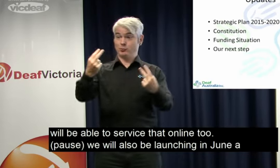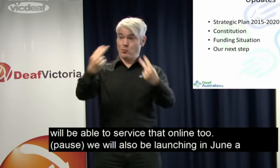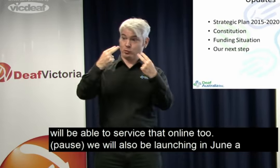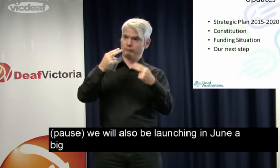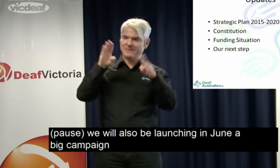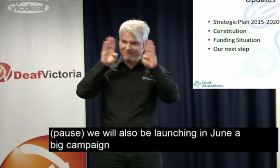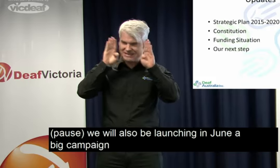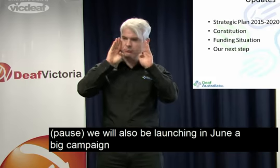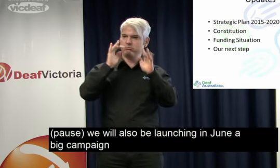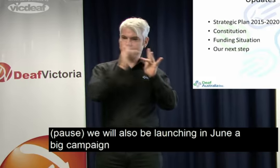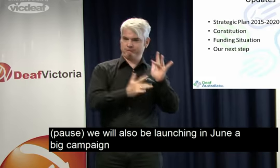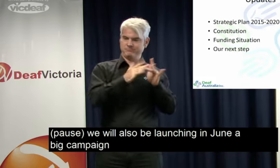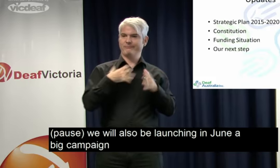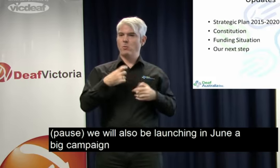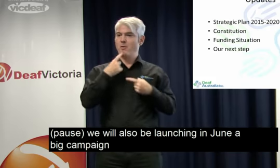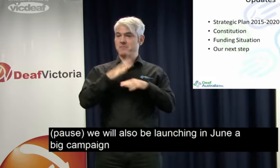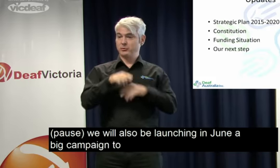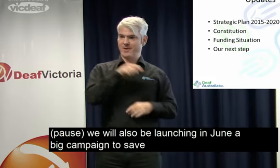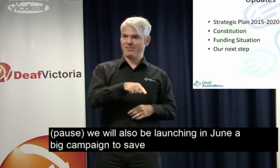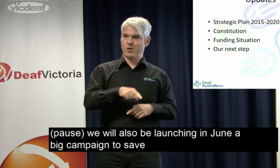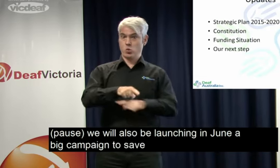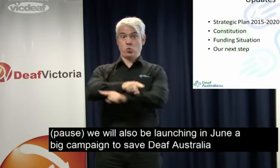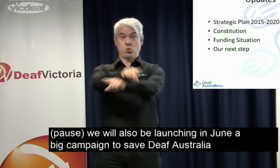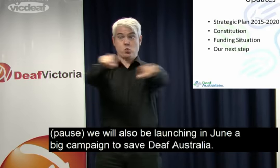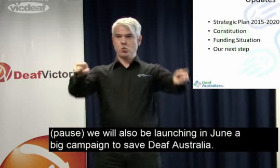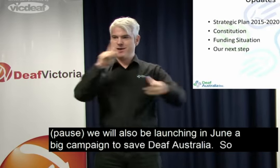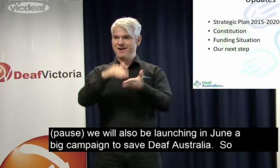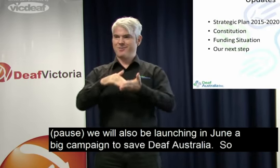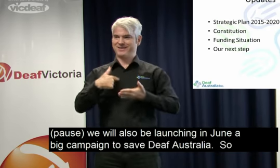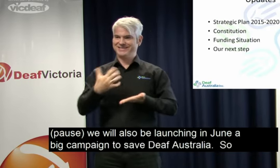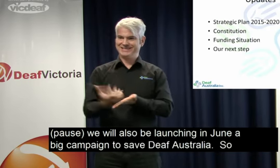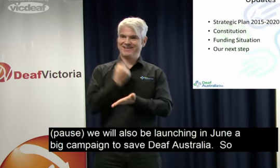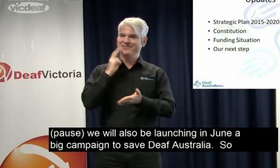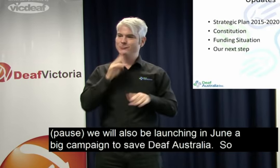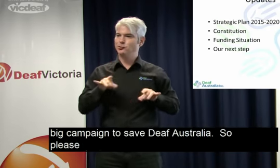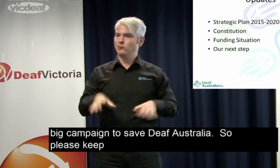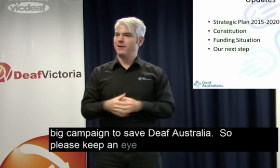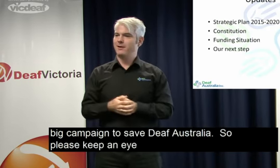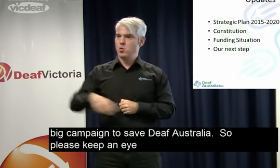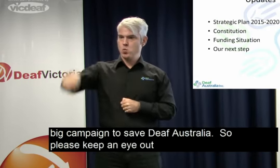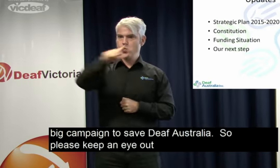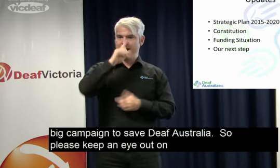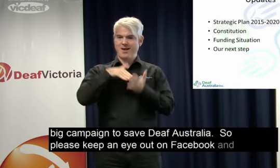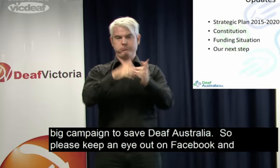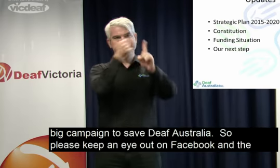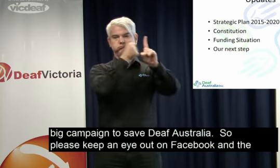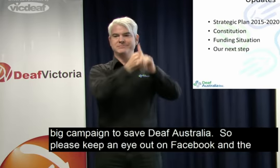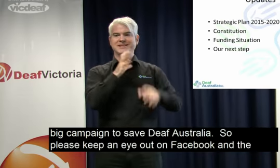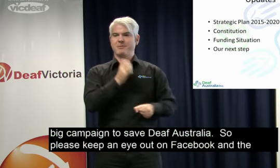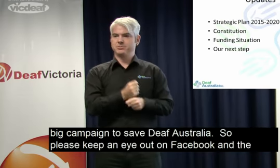Australia. So please keep an eye out on Facebook and on the internet for information around that. And you out there can help us and assist us